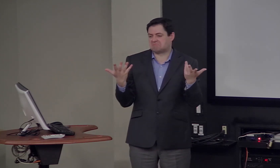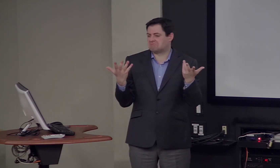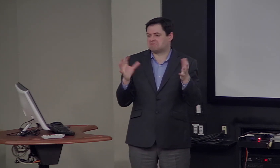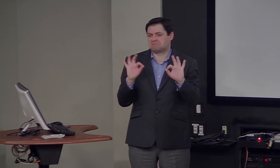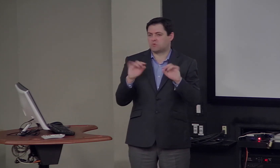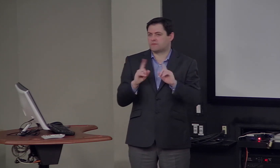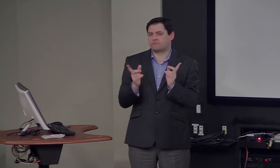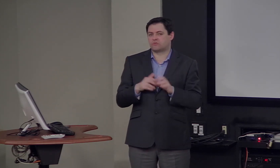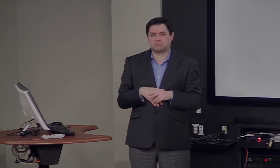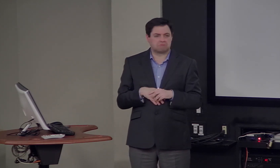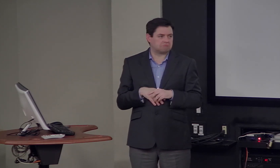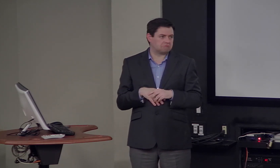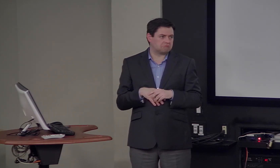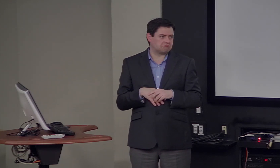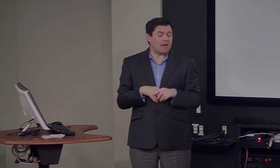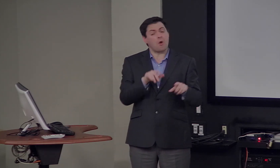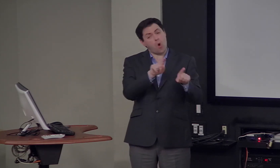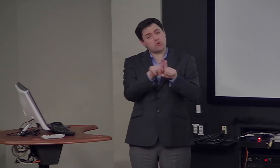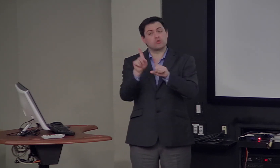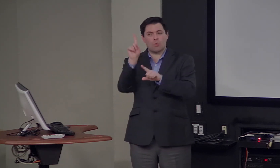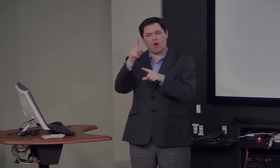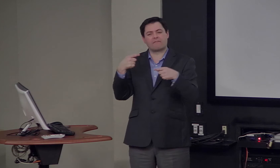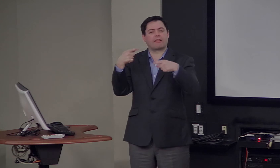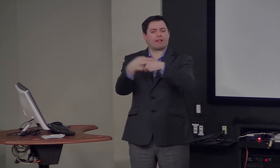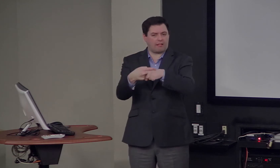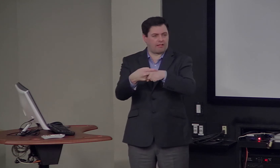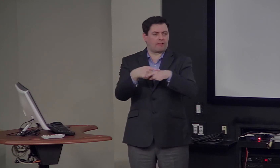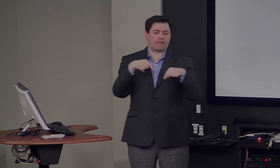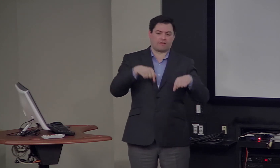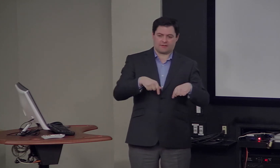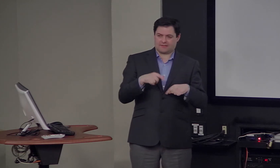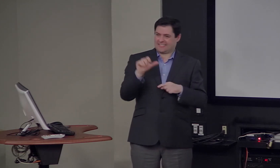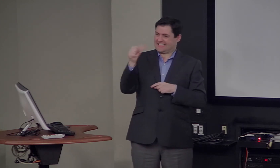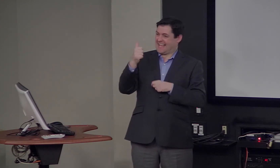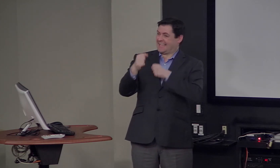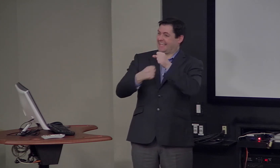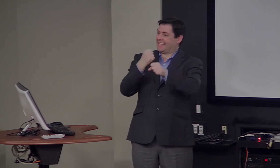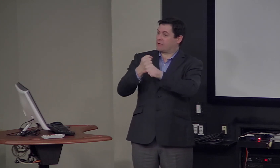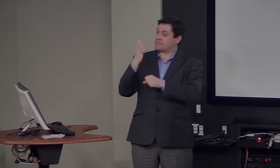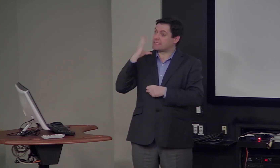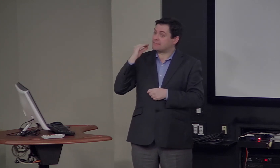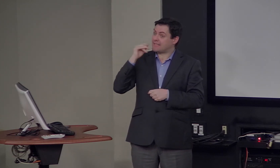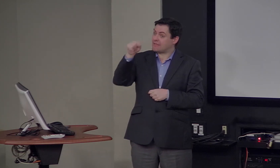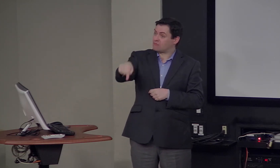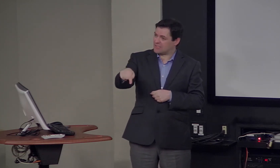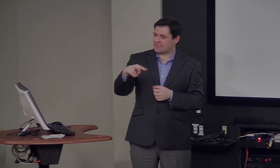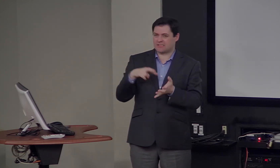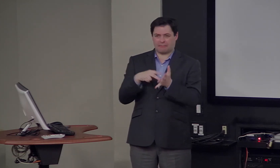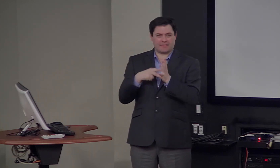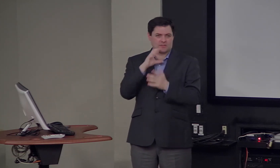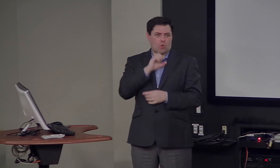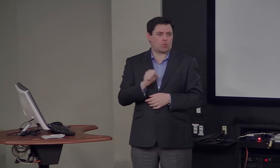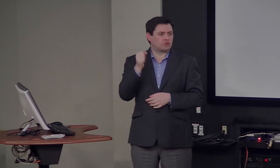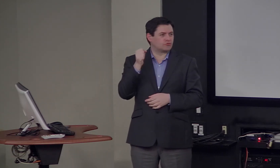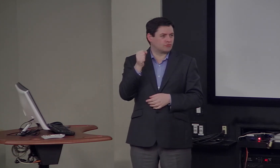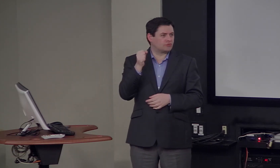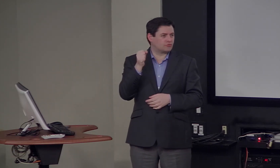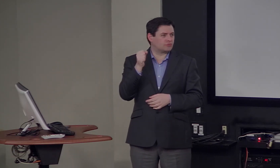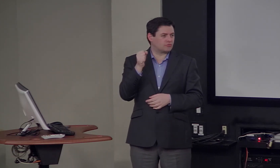Again, perceptual processing and psychomotor skills were seen very similar between both groups. The individuals with 10 years experience